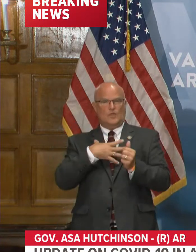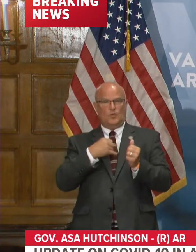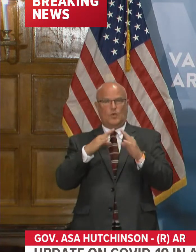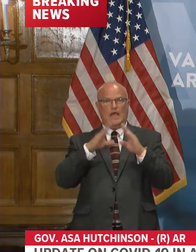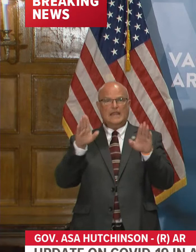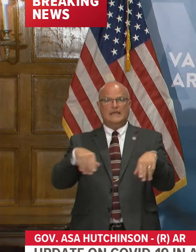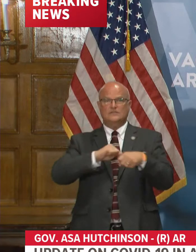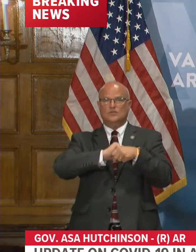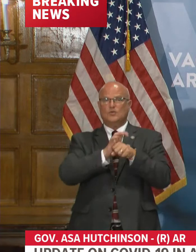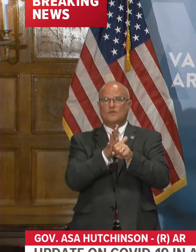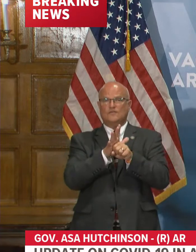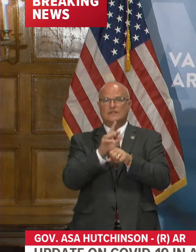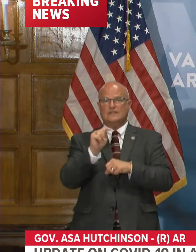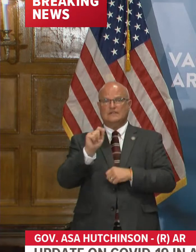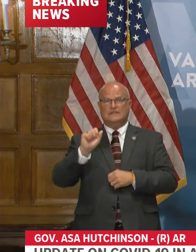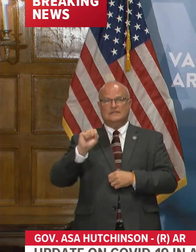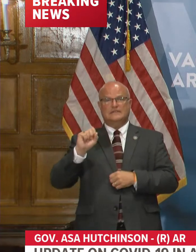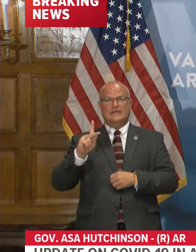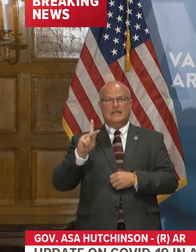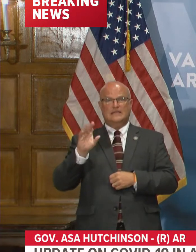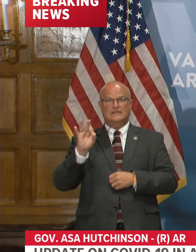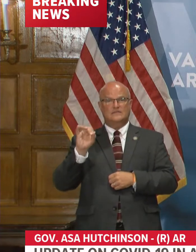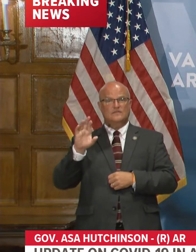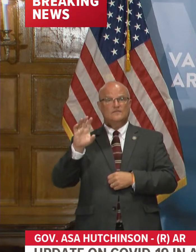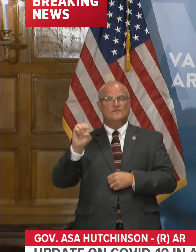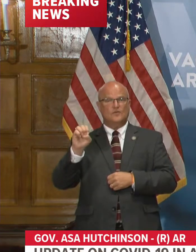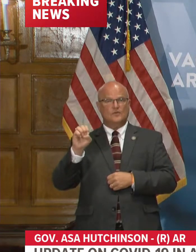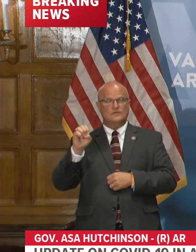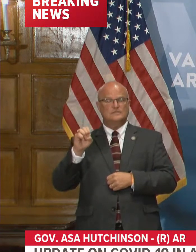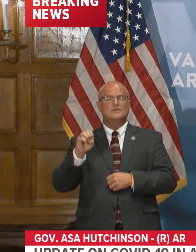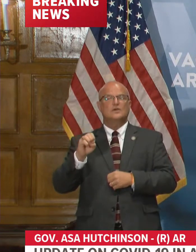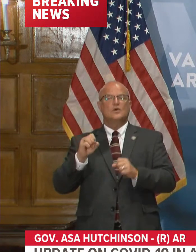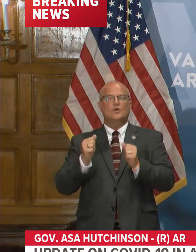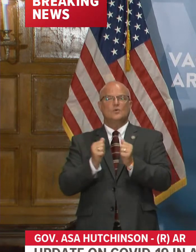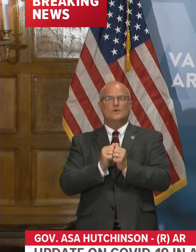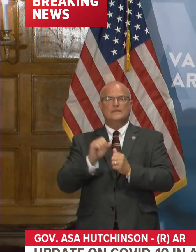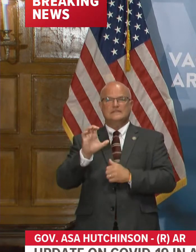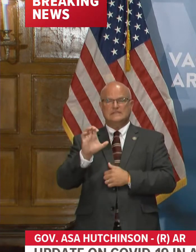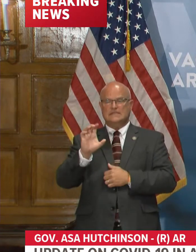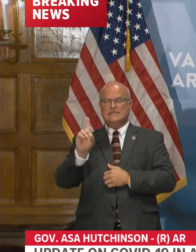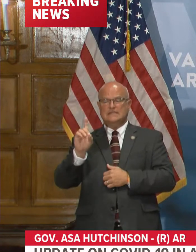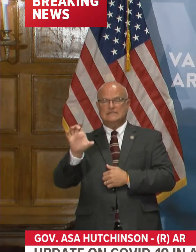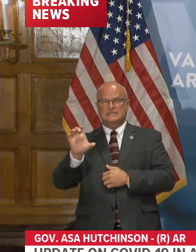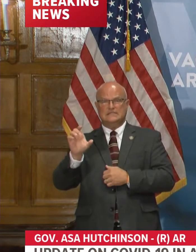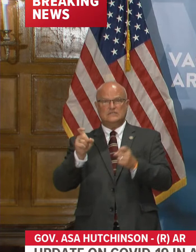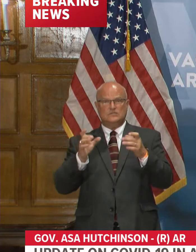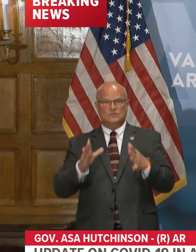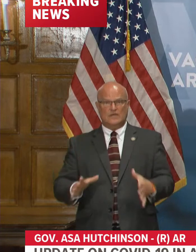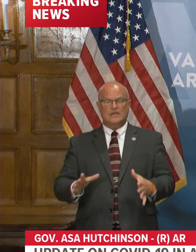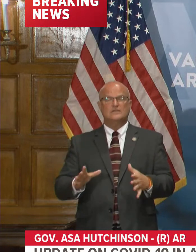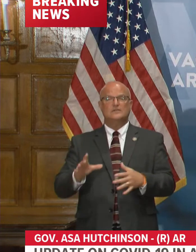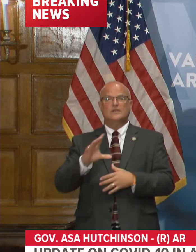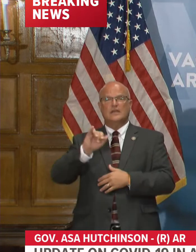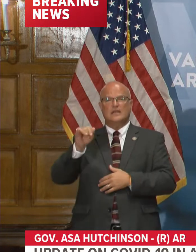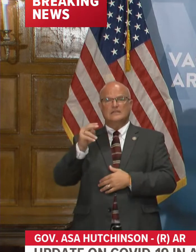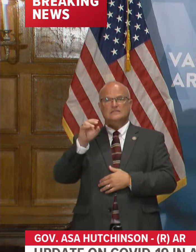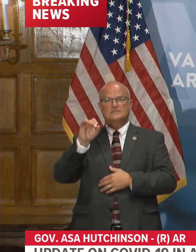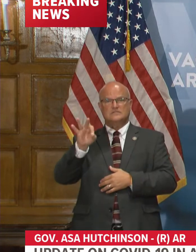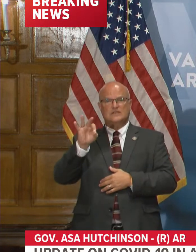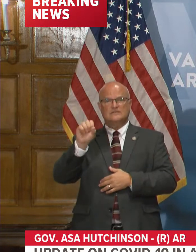House Coronavirus Task Force and with our CDC director, with Jeff Zients, our